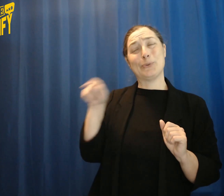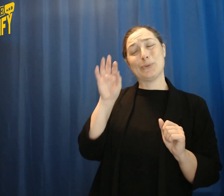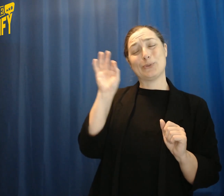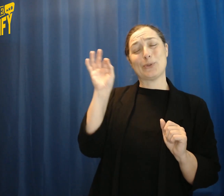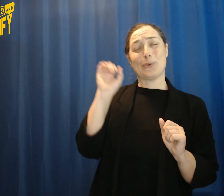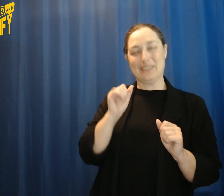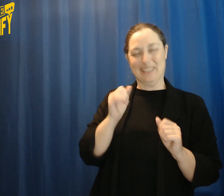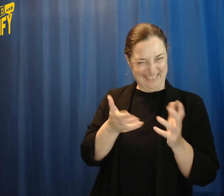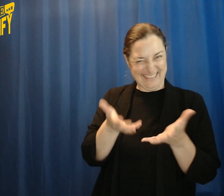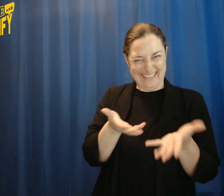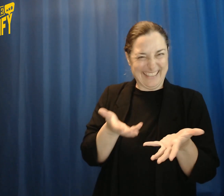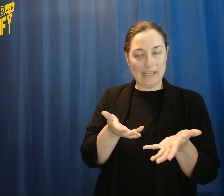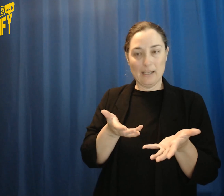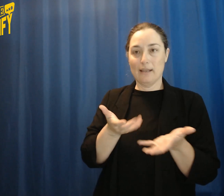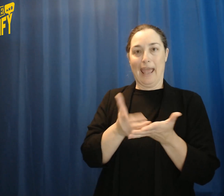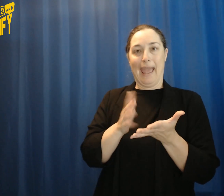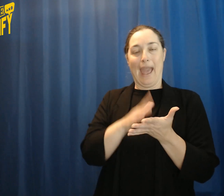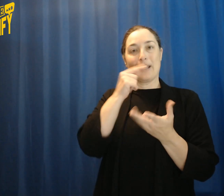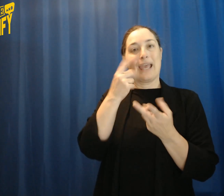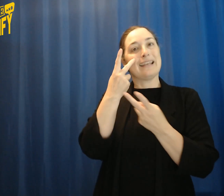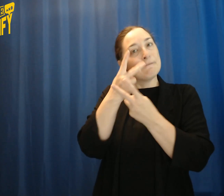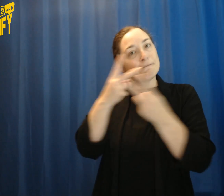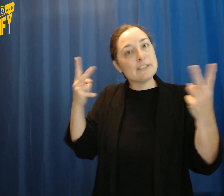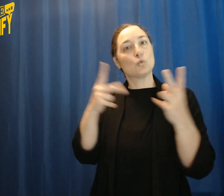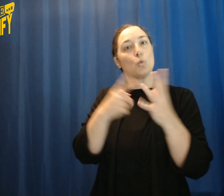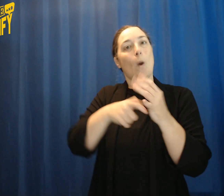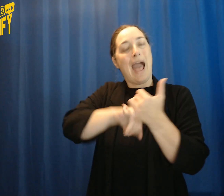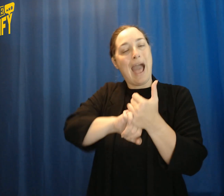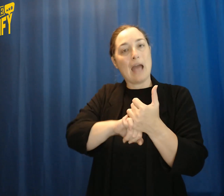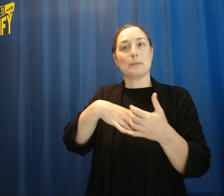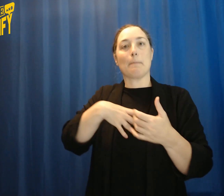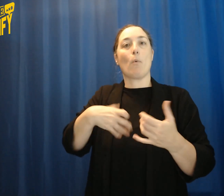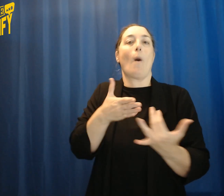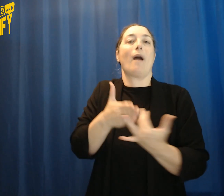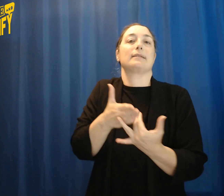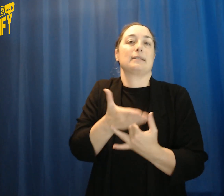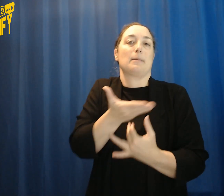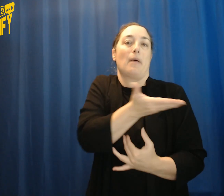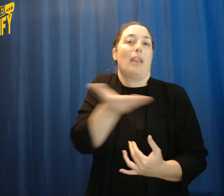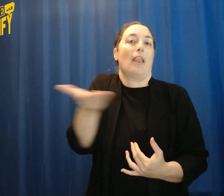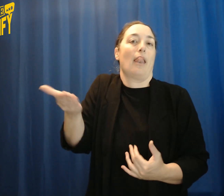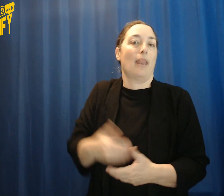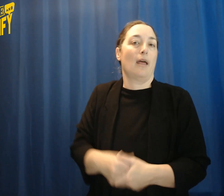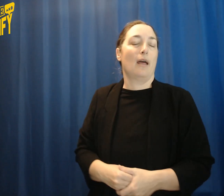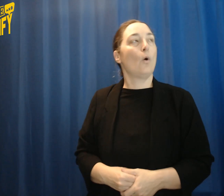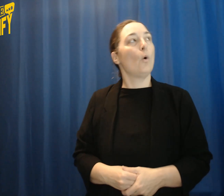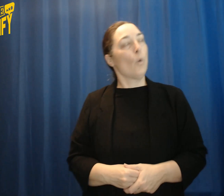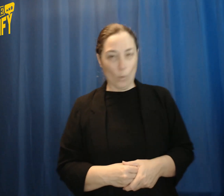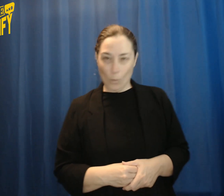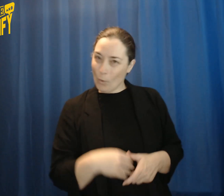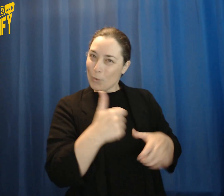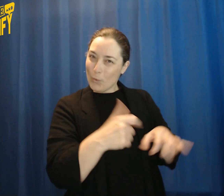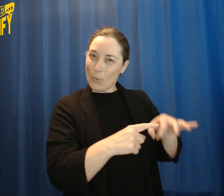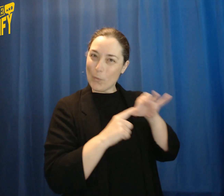I guess, visual arts more accessible to the masses? That's a good question. I think